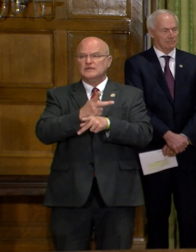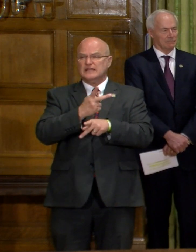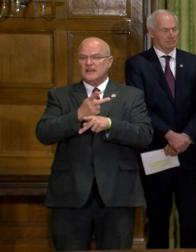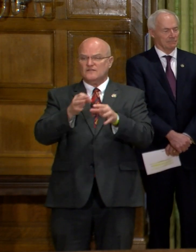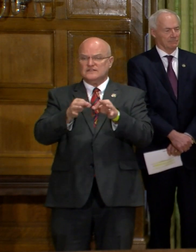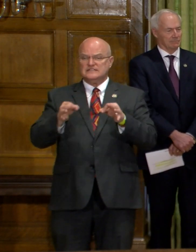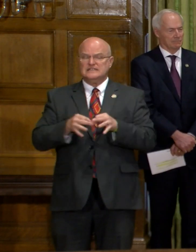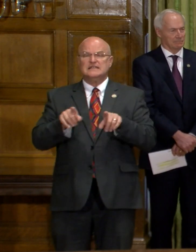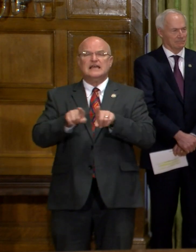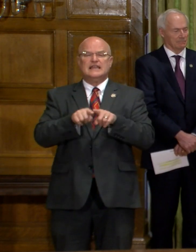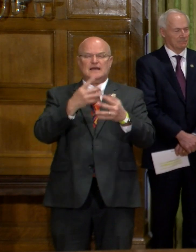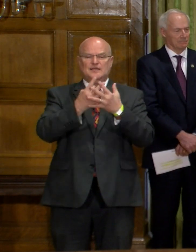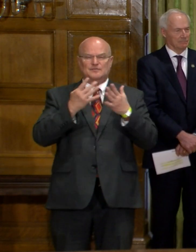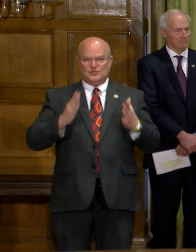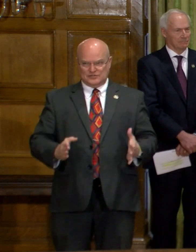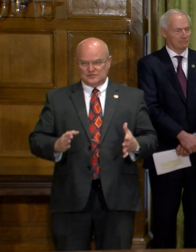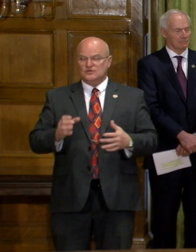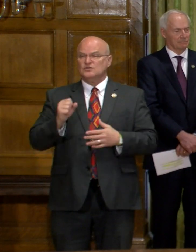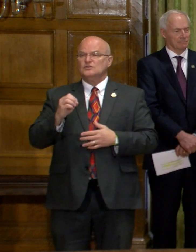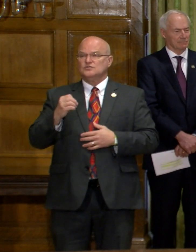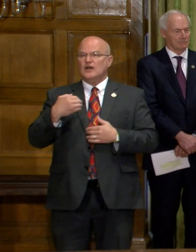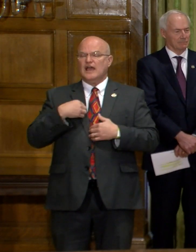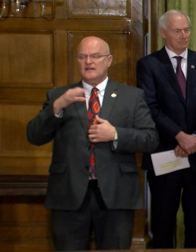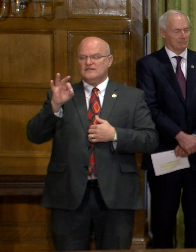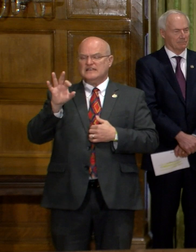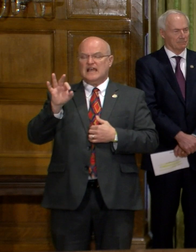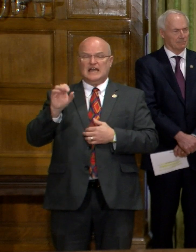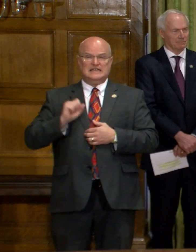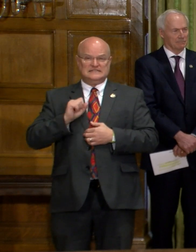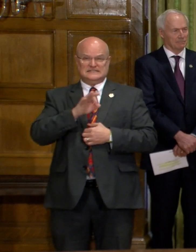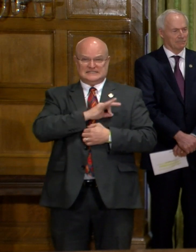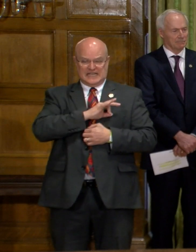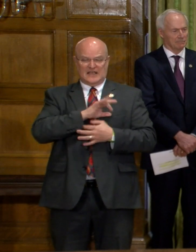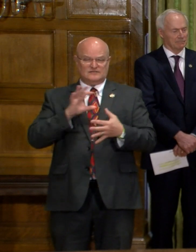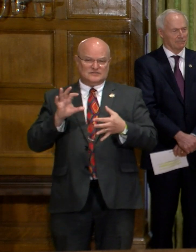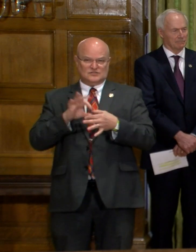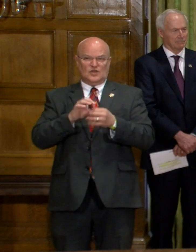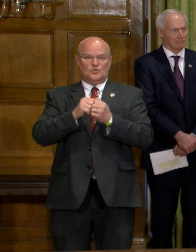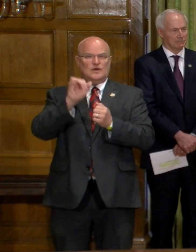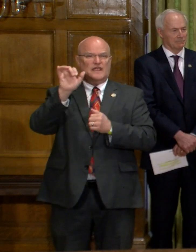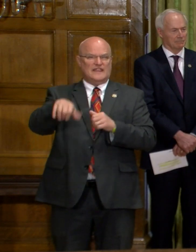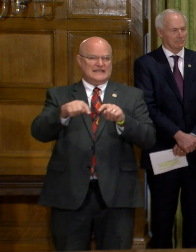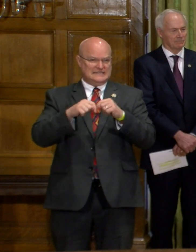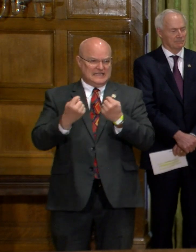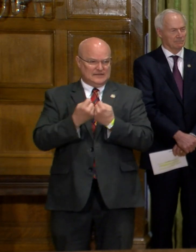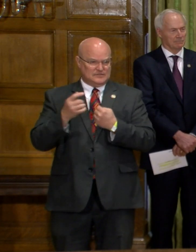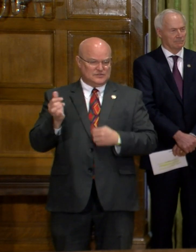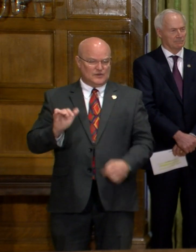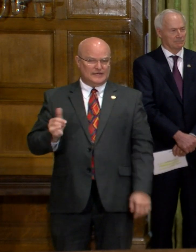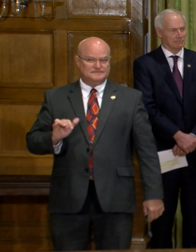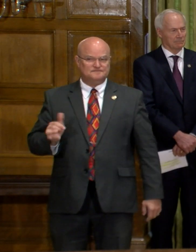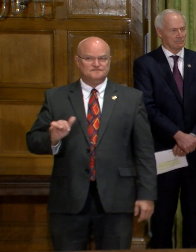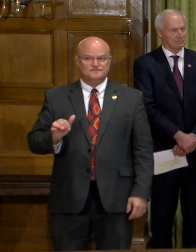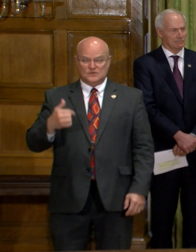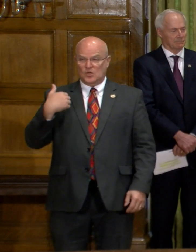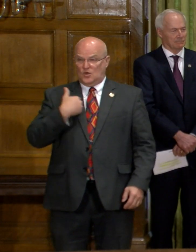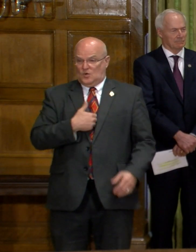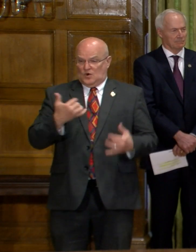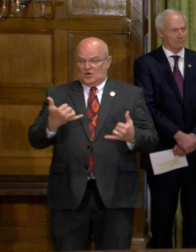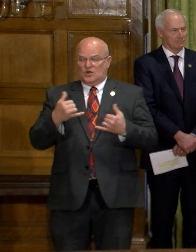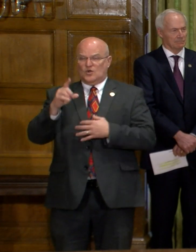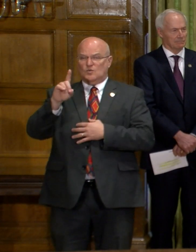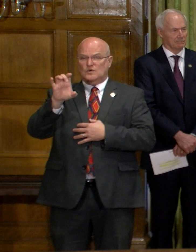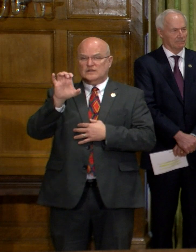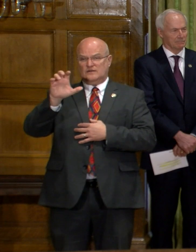and now also the prisons. And there's a total of 9 staff associated with those teams as well. So we're currently